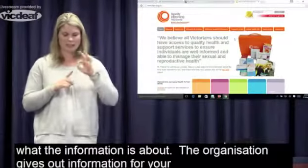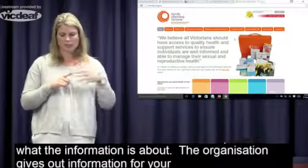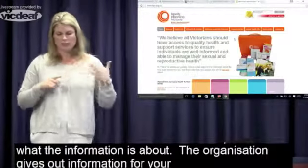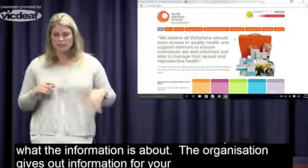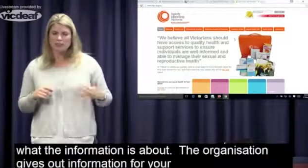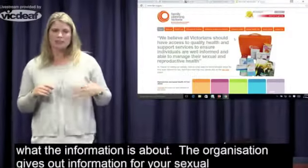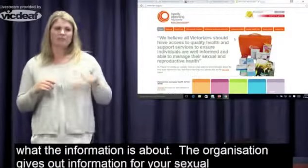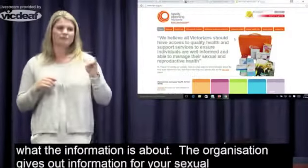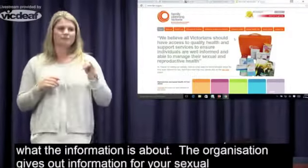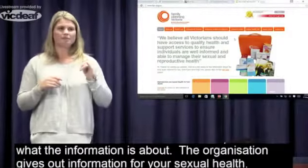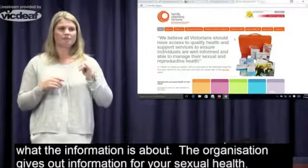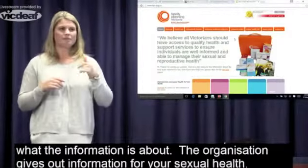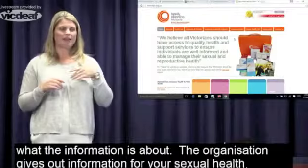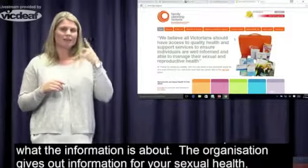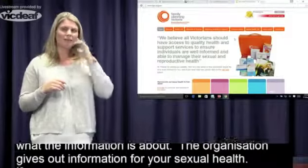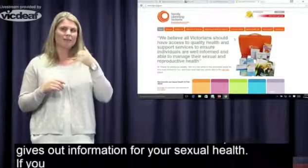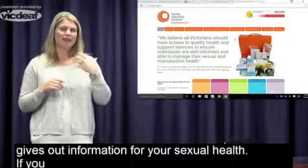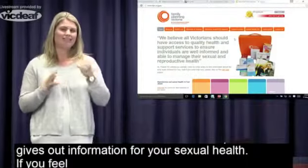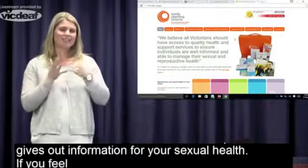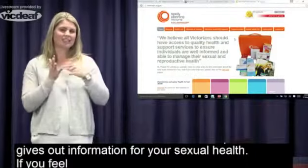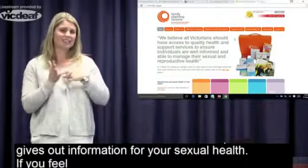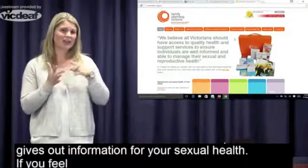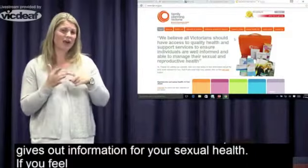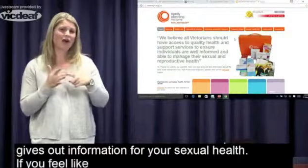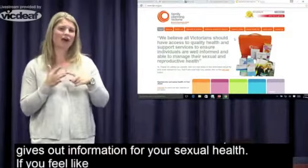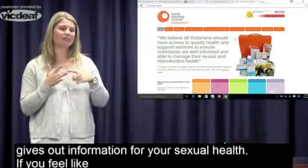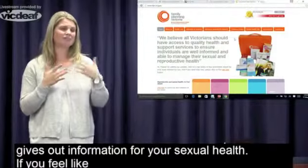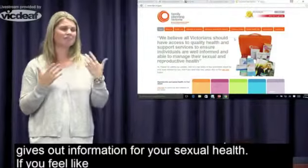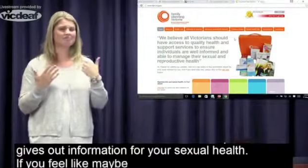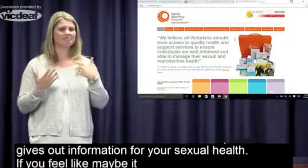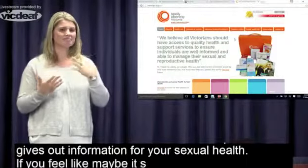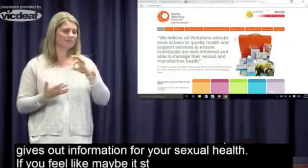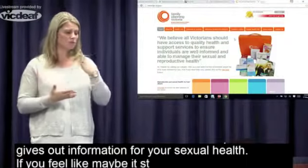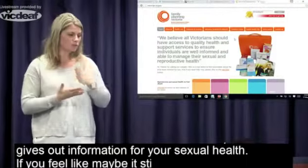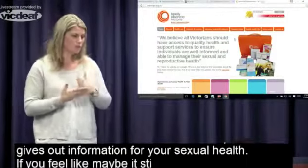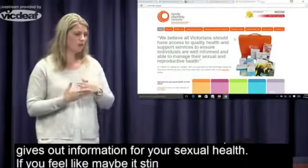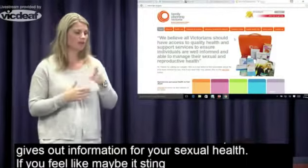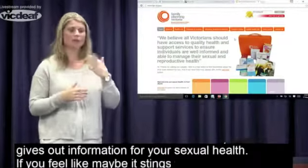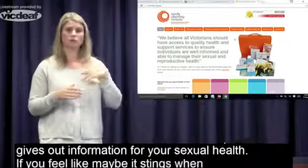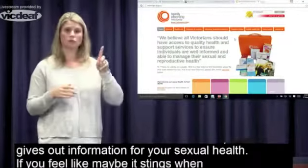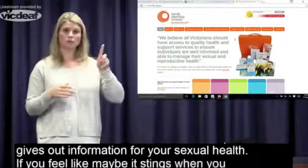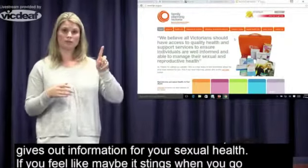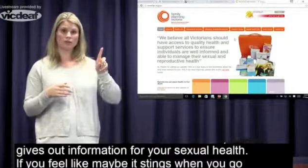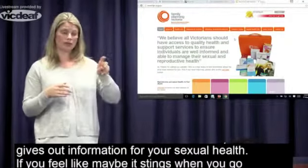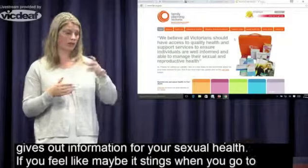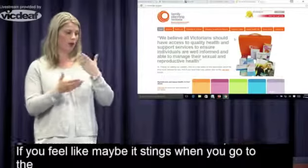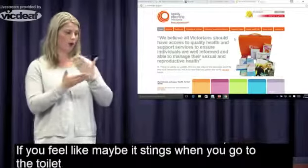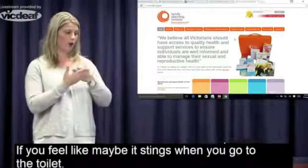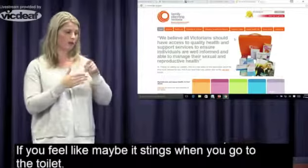If you feel like maybe it stings when you go to the toilet, maybe you've got a UTI,